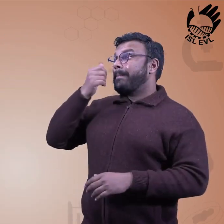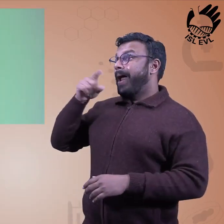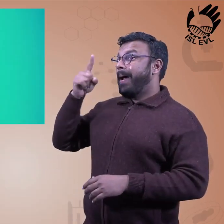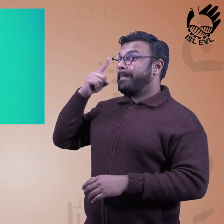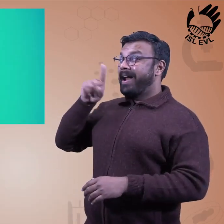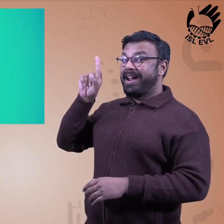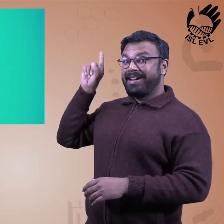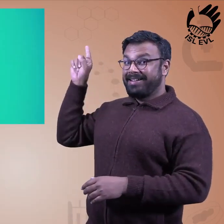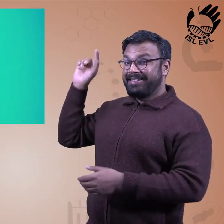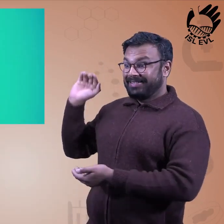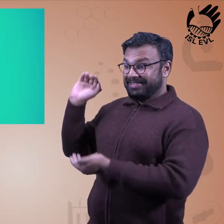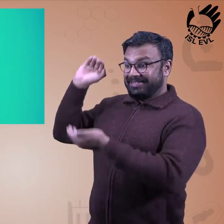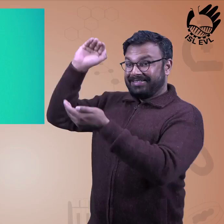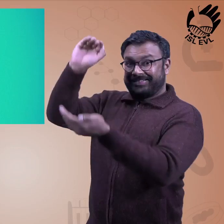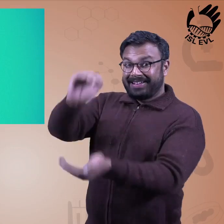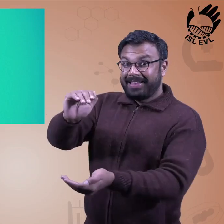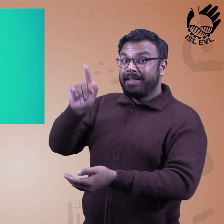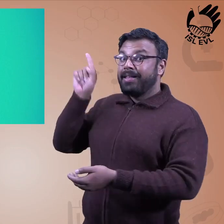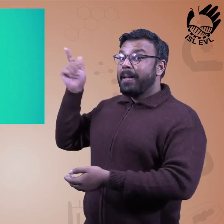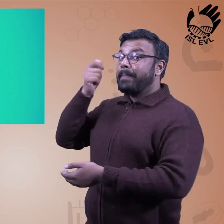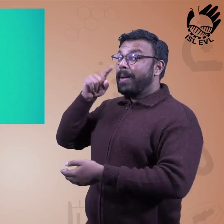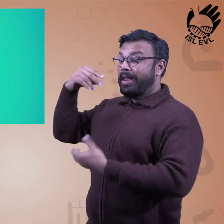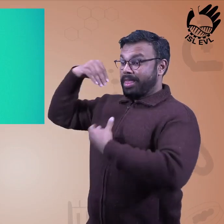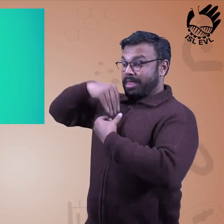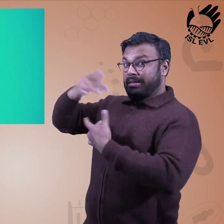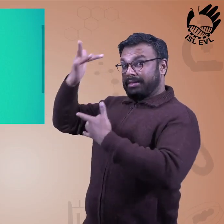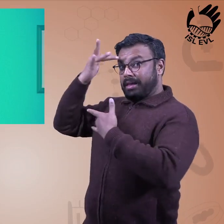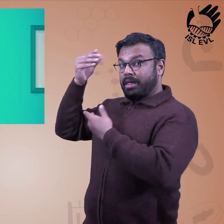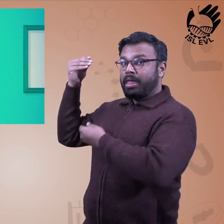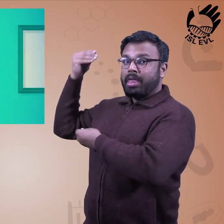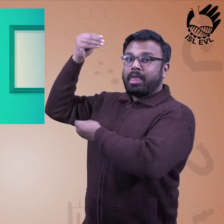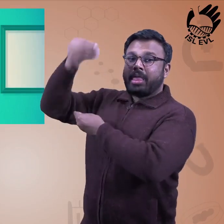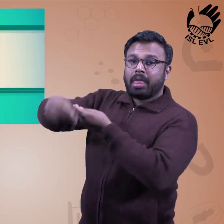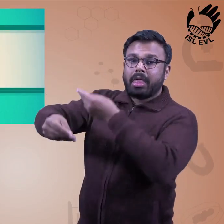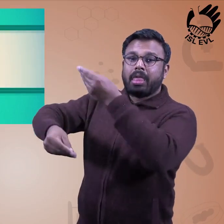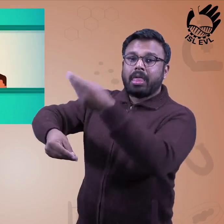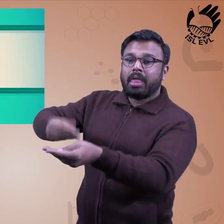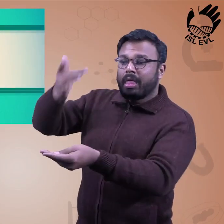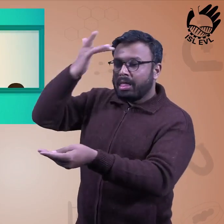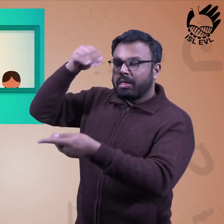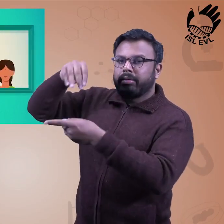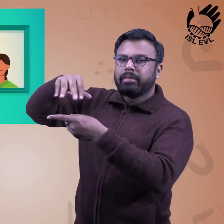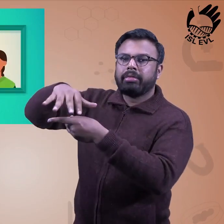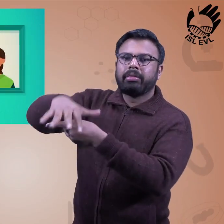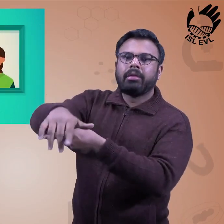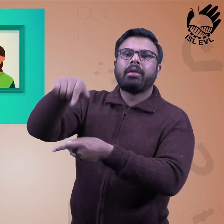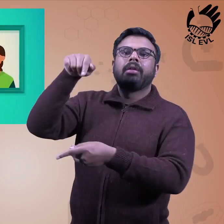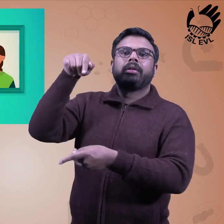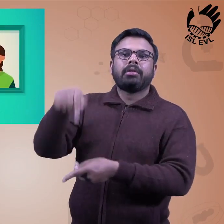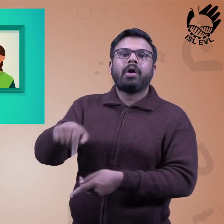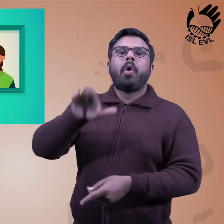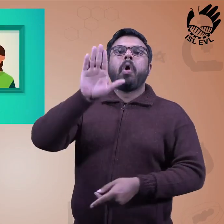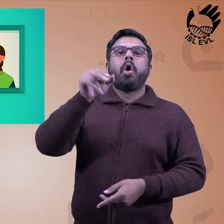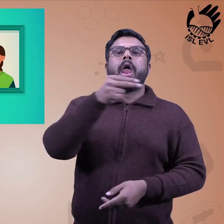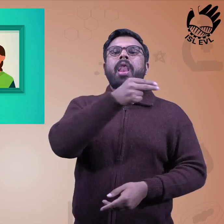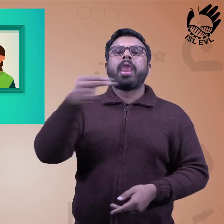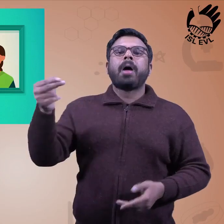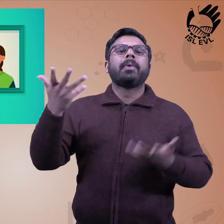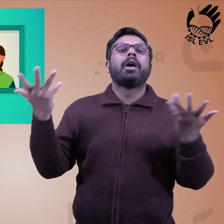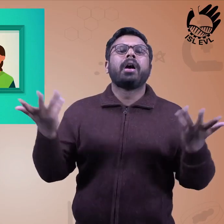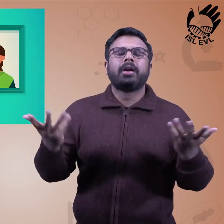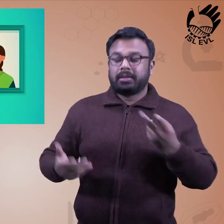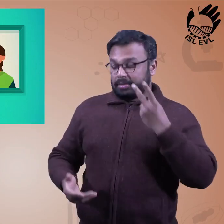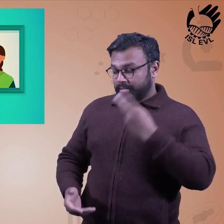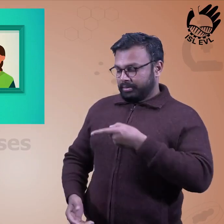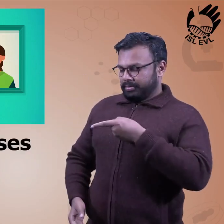run in families? They are passed on from parents to children and to their